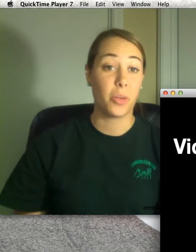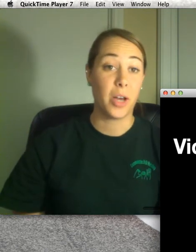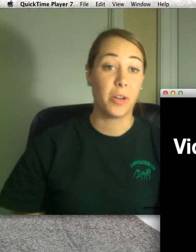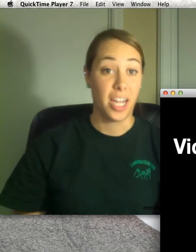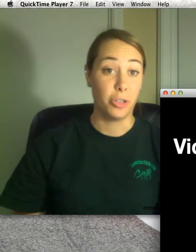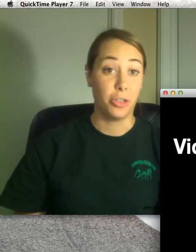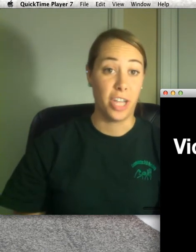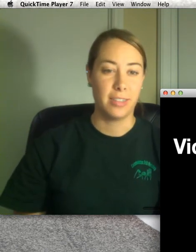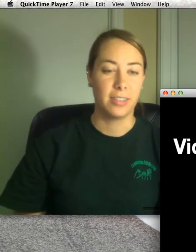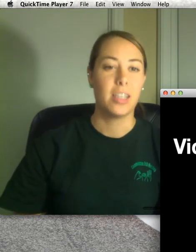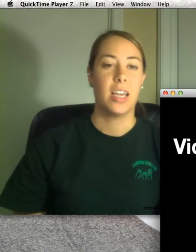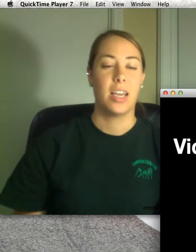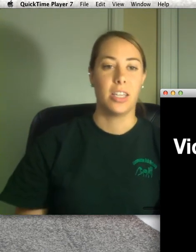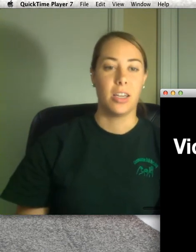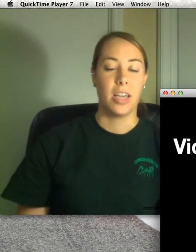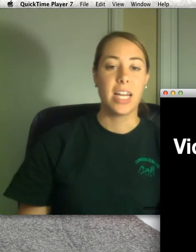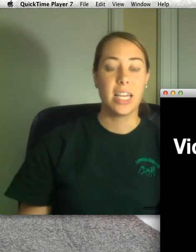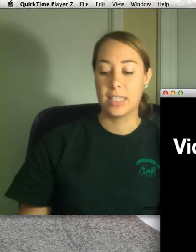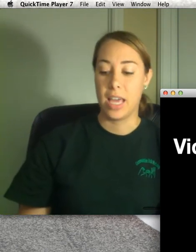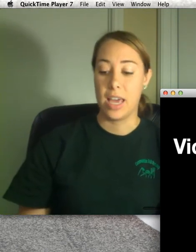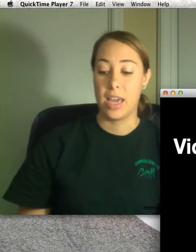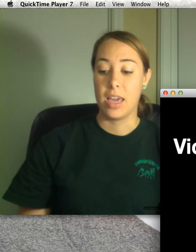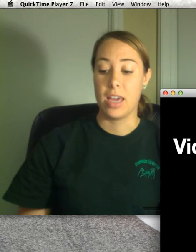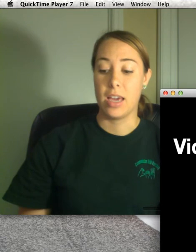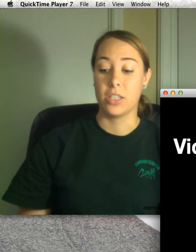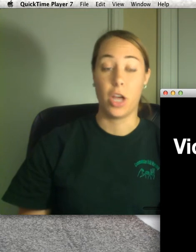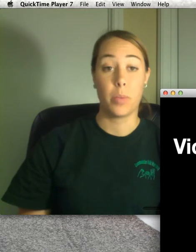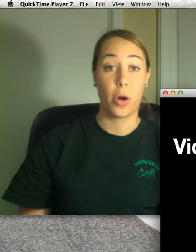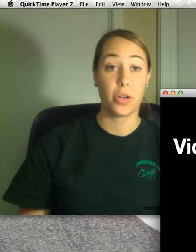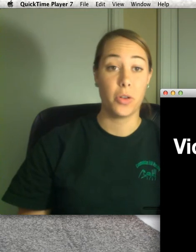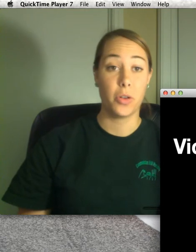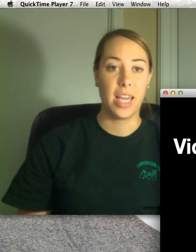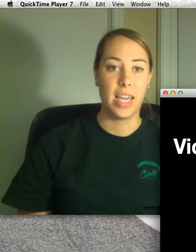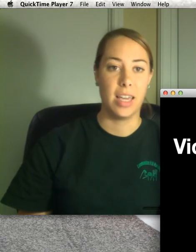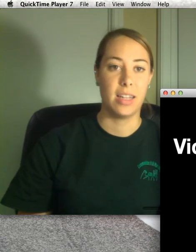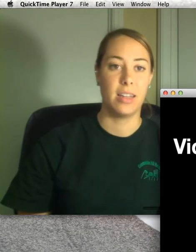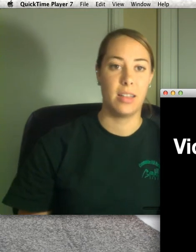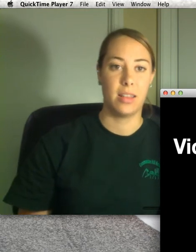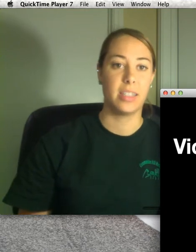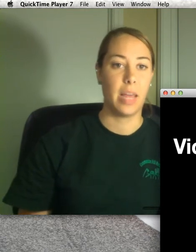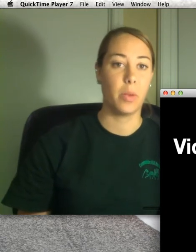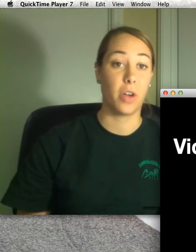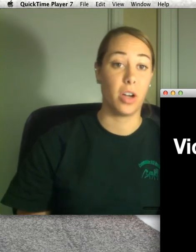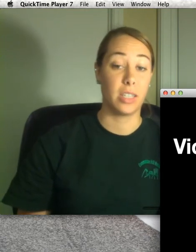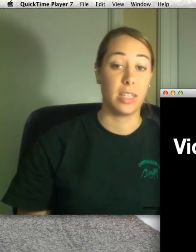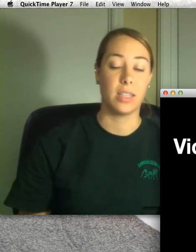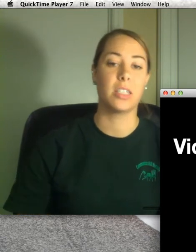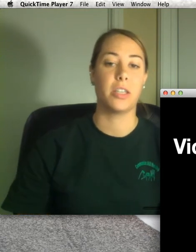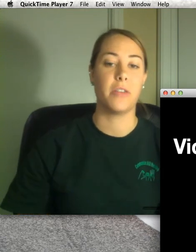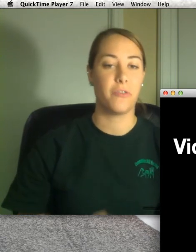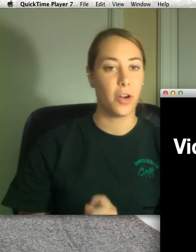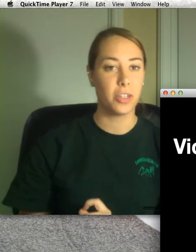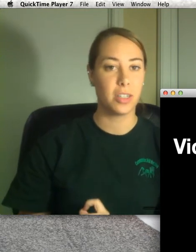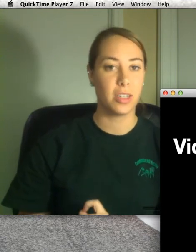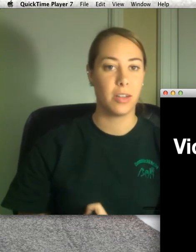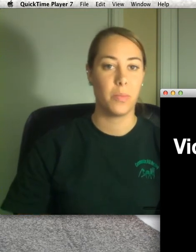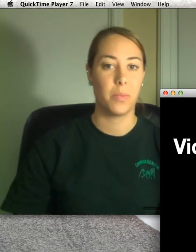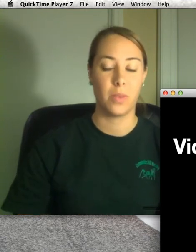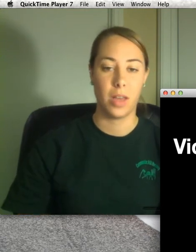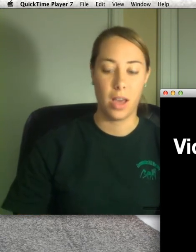I'm going to talk about hydrogen. It is a atomic particle in the table of contents. It is the